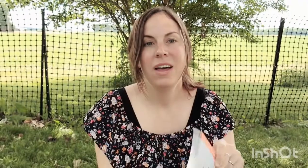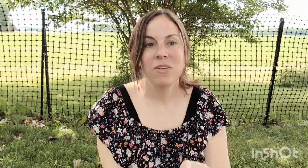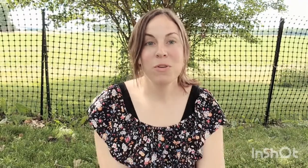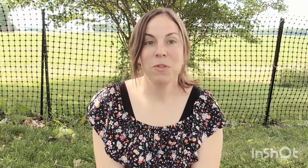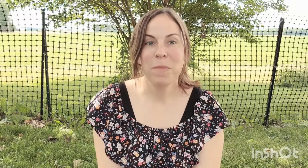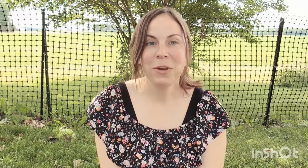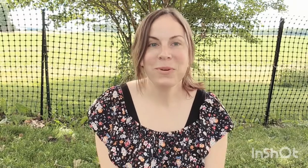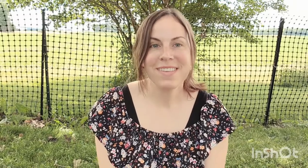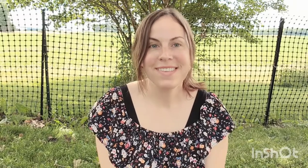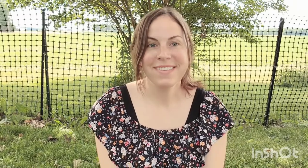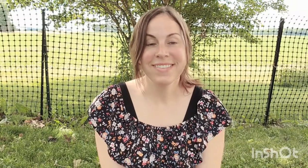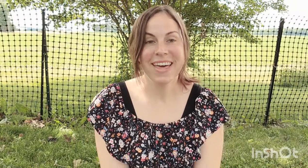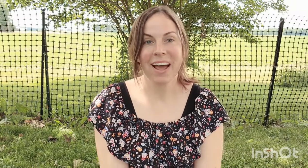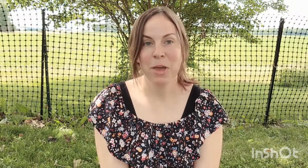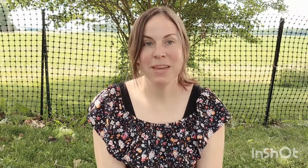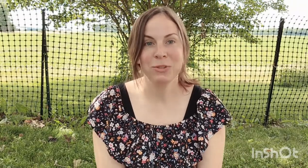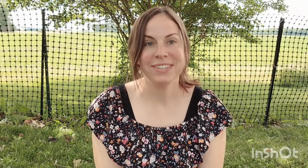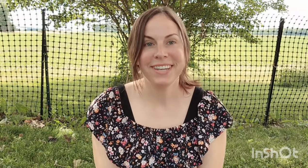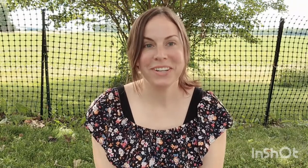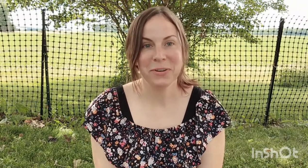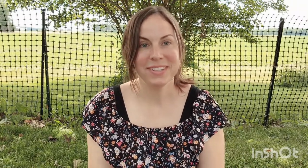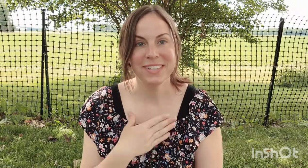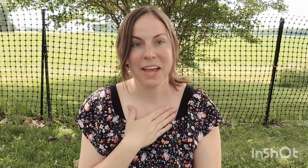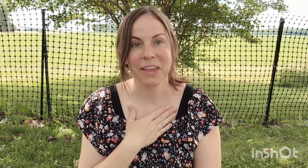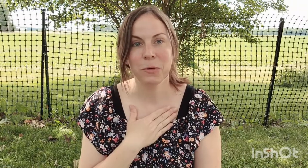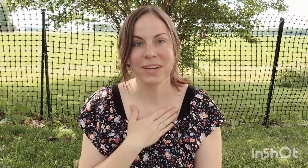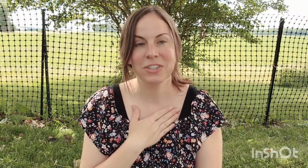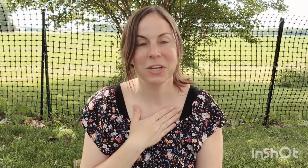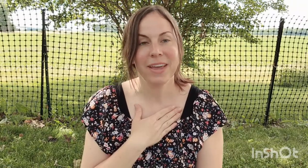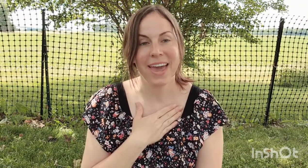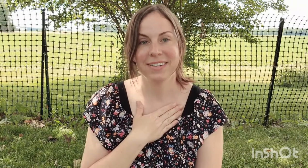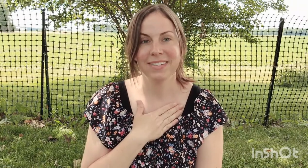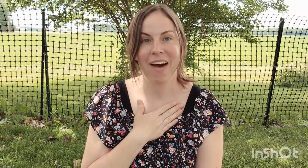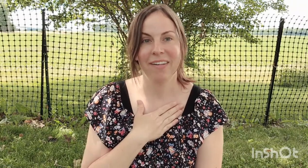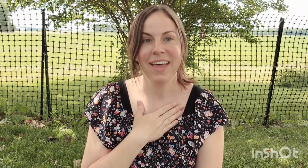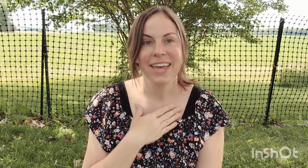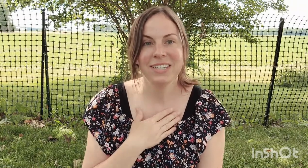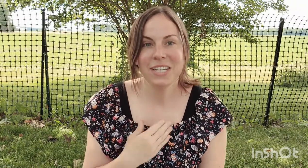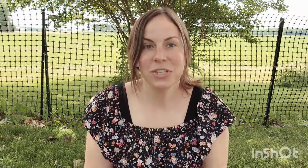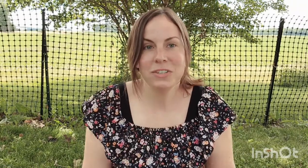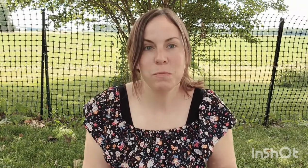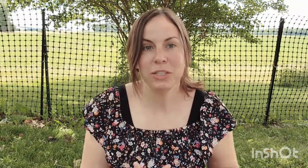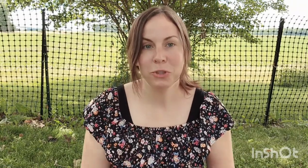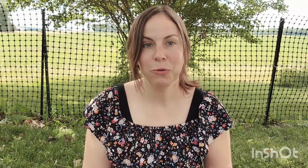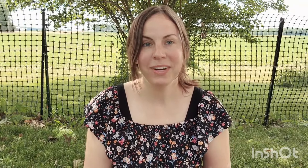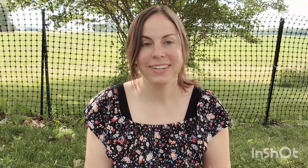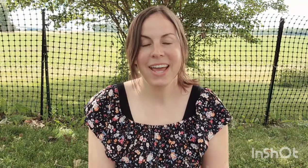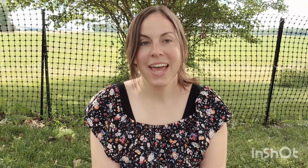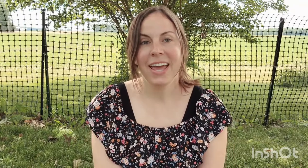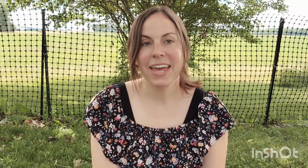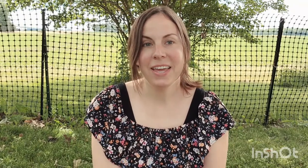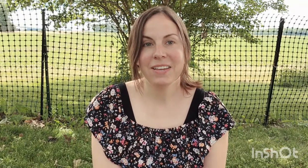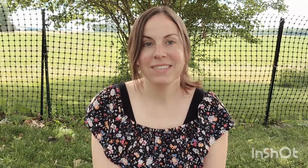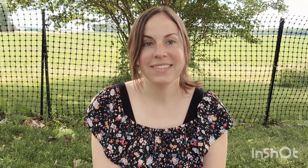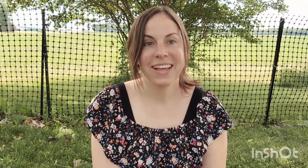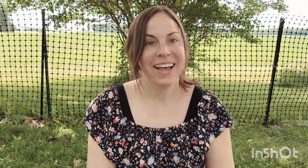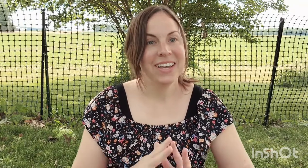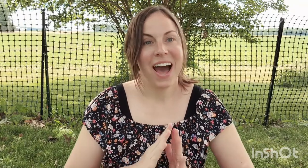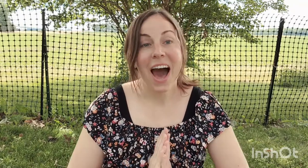So the main reason that I'm interested in learning sign language, ASL, and teaching it to my children is I